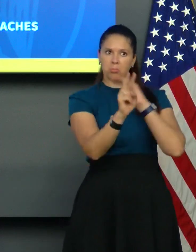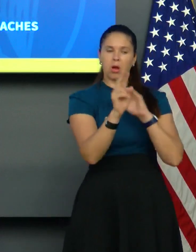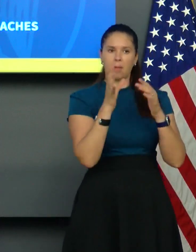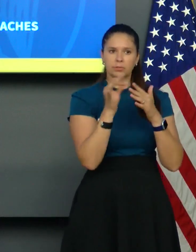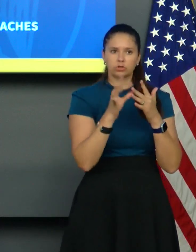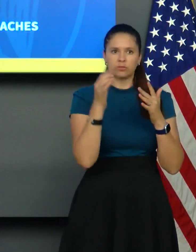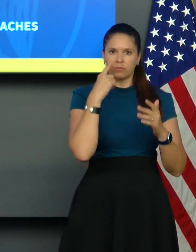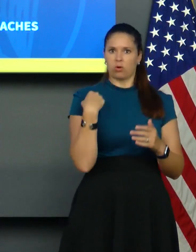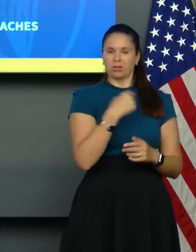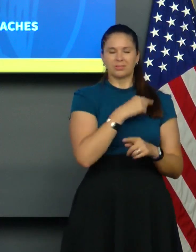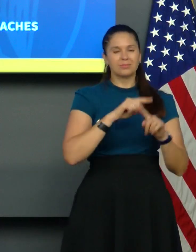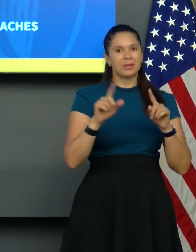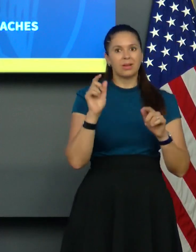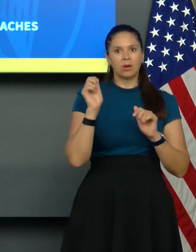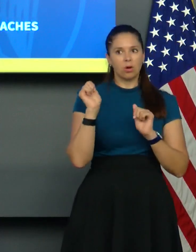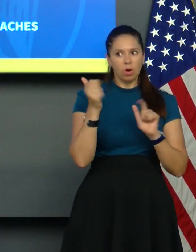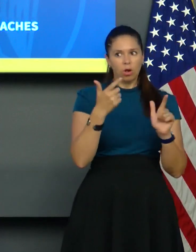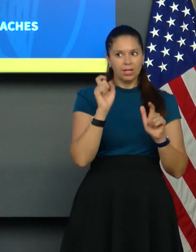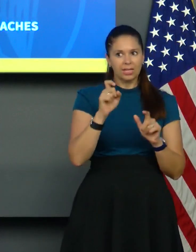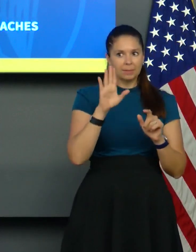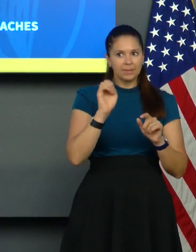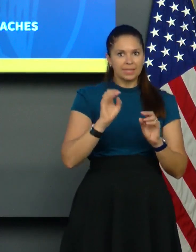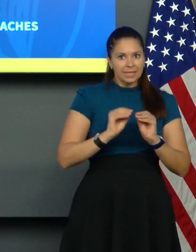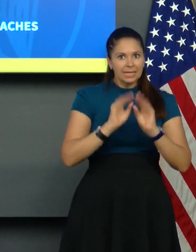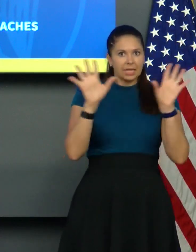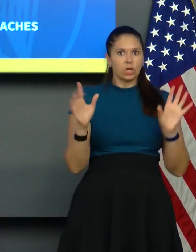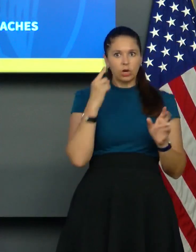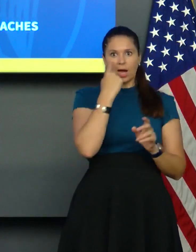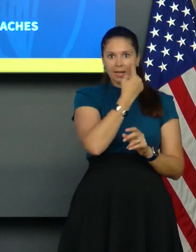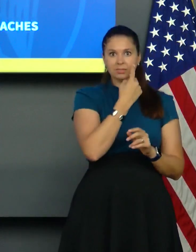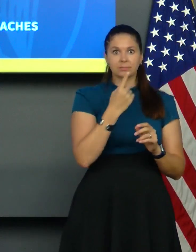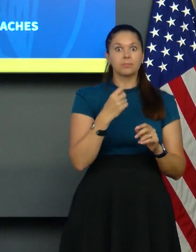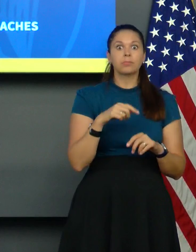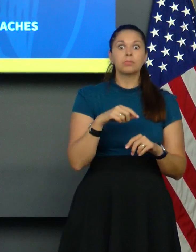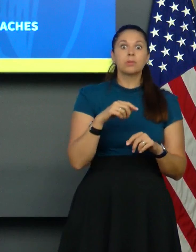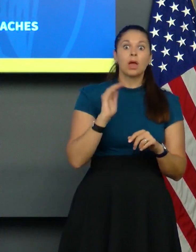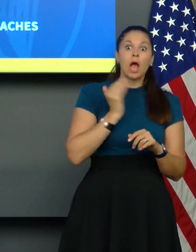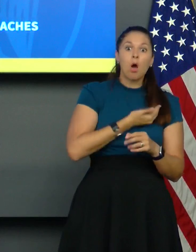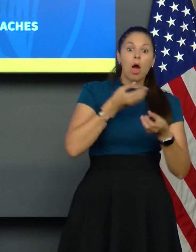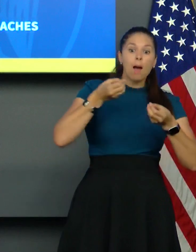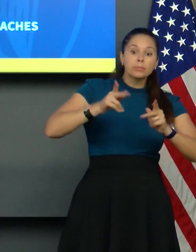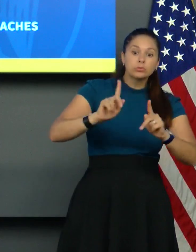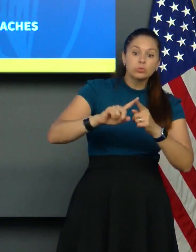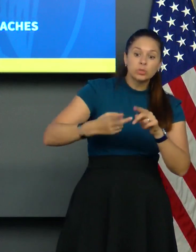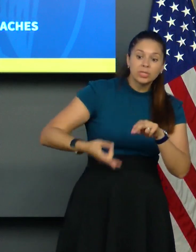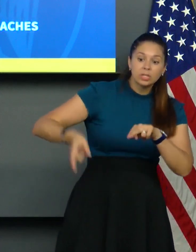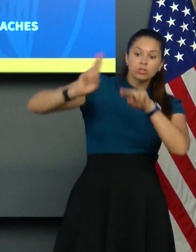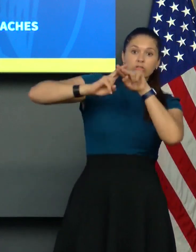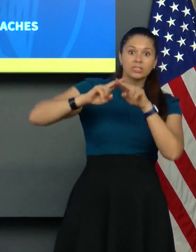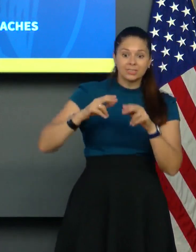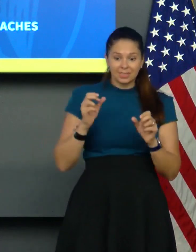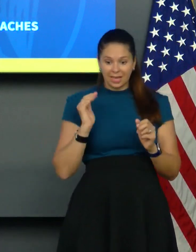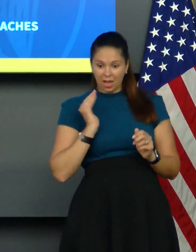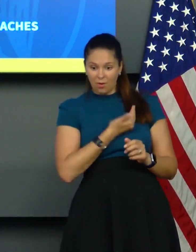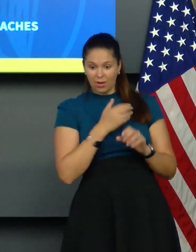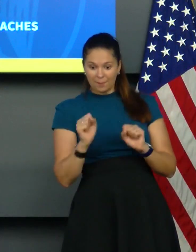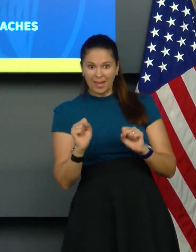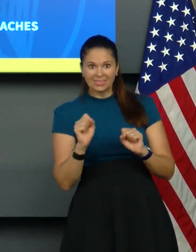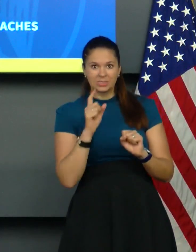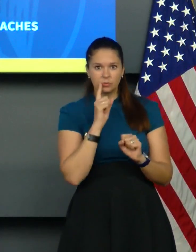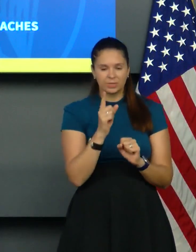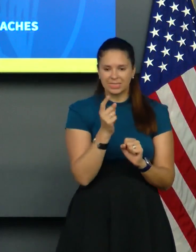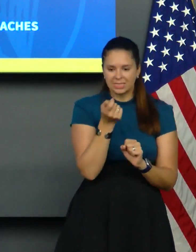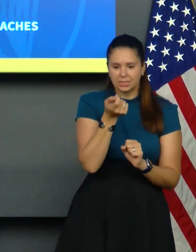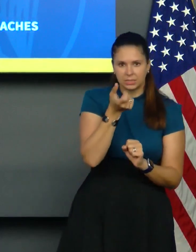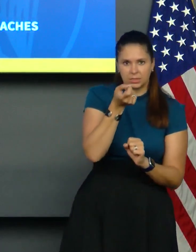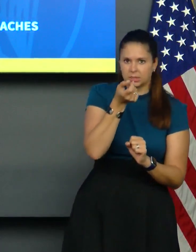But everybody should be clear-eyed about this. Our opportunities to increase our capacity are on the margins.